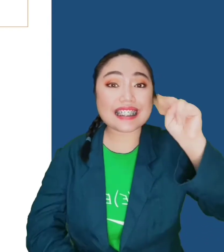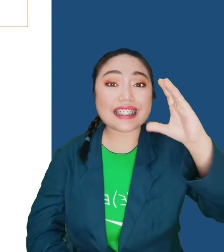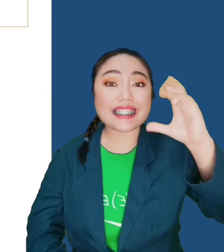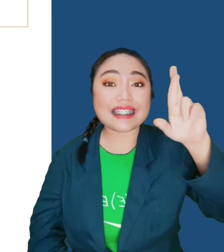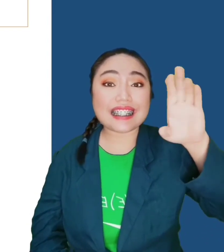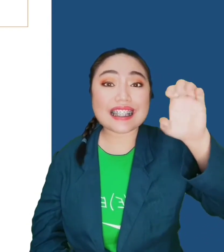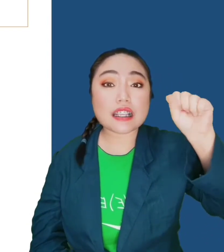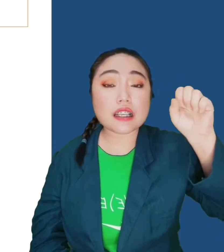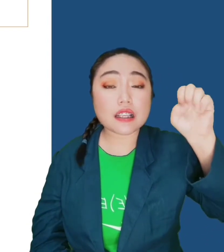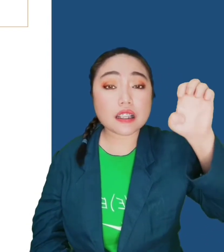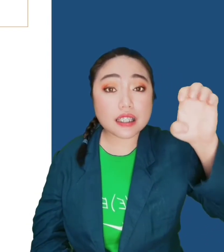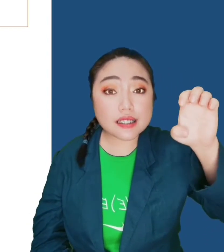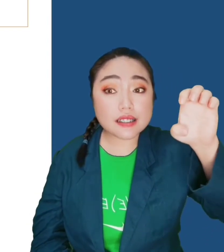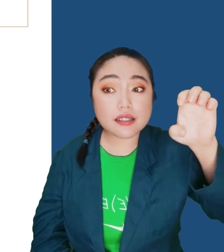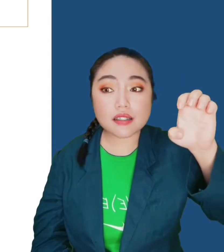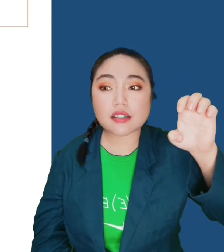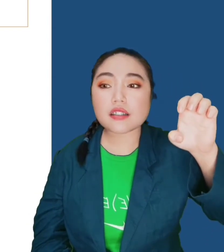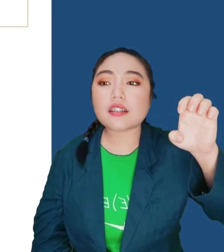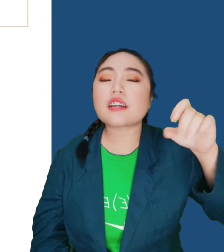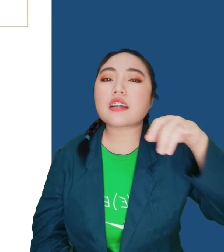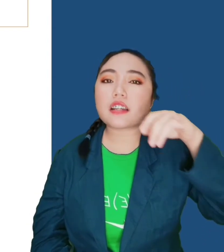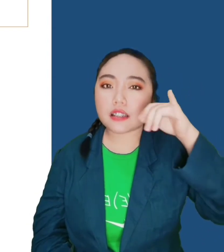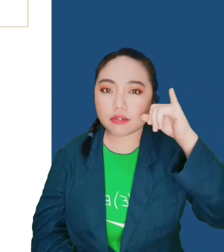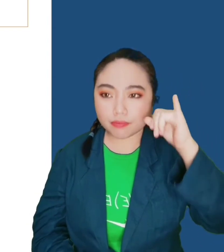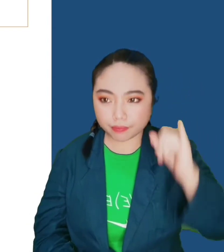see, if mass increase,